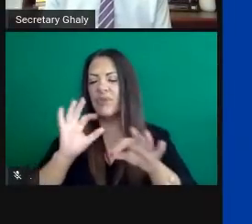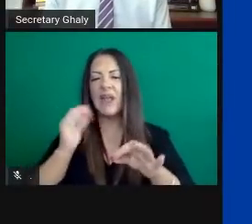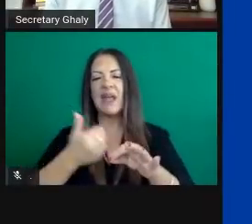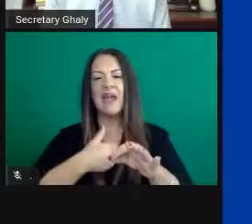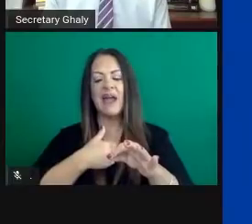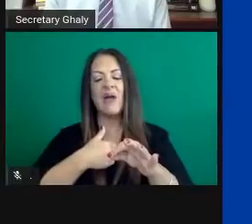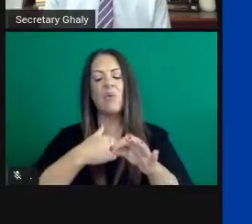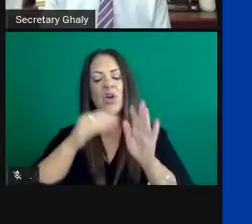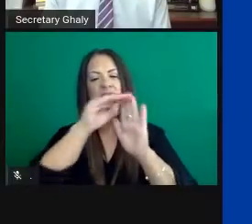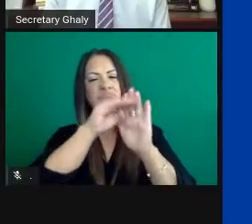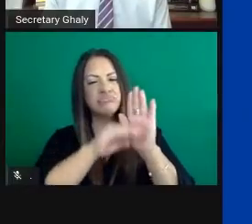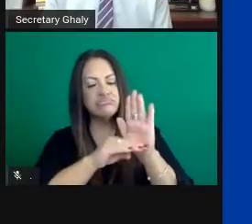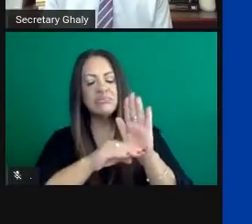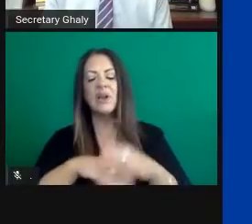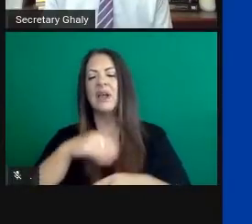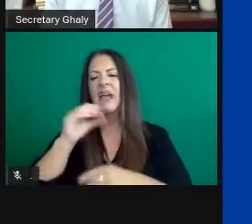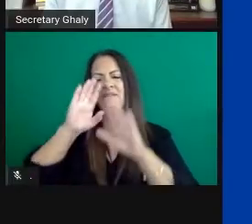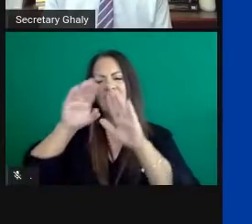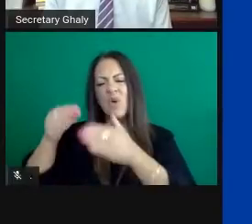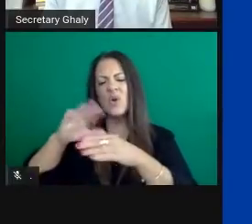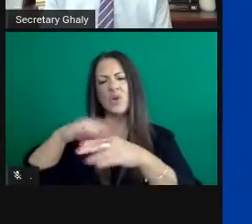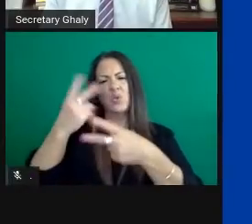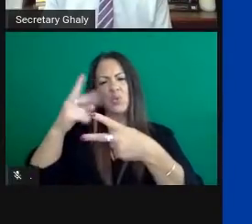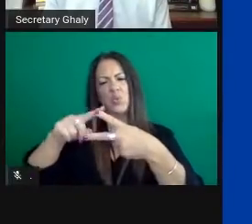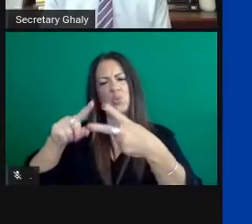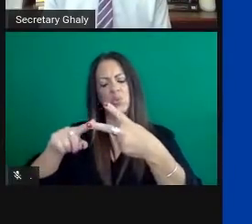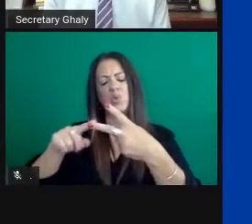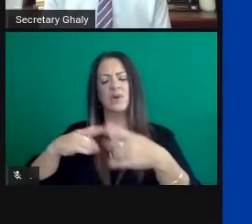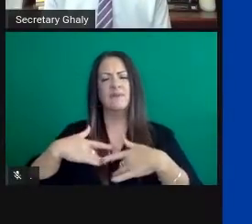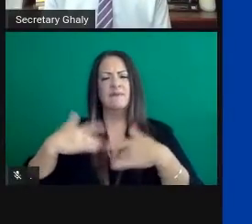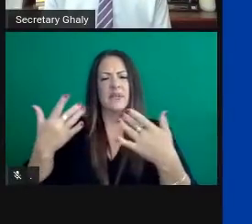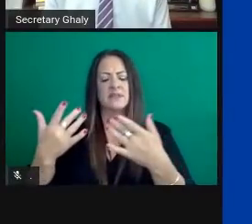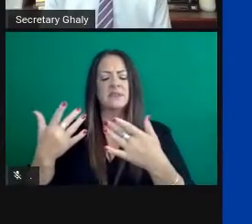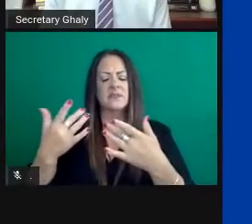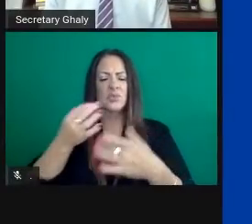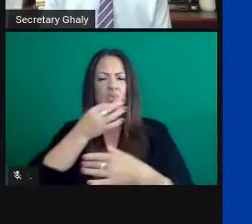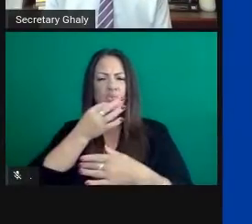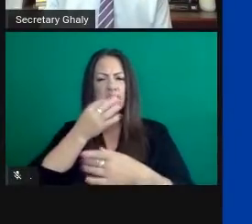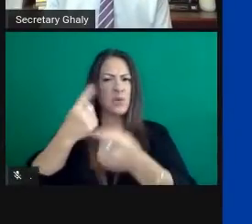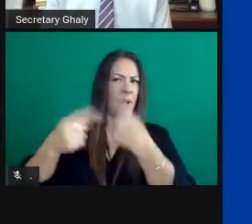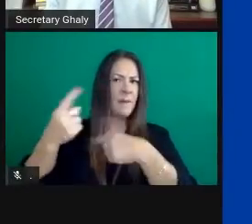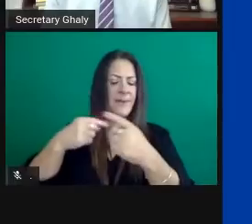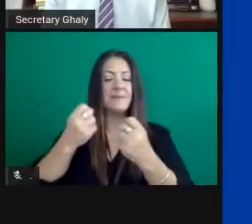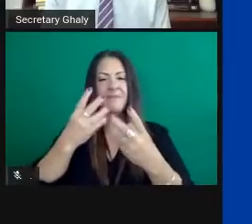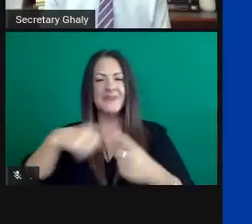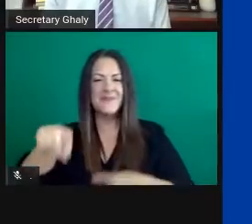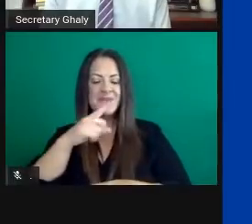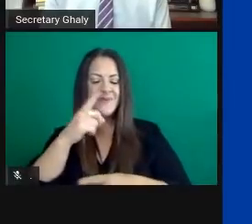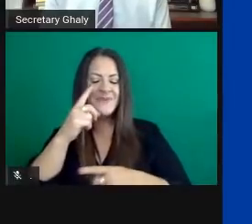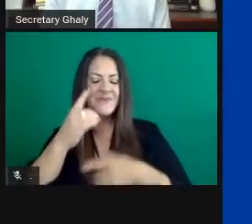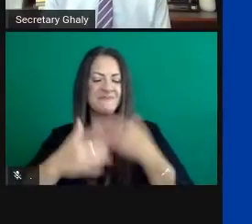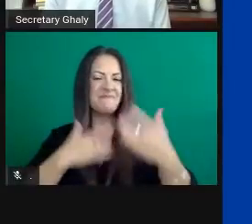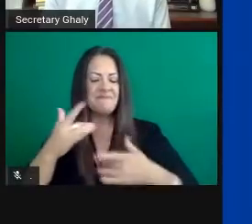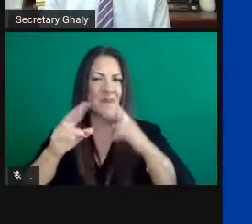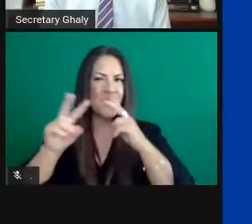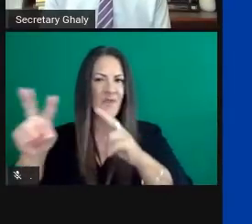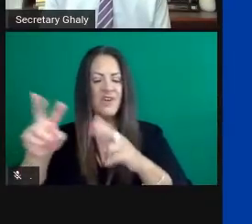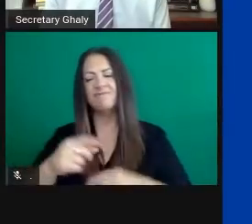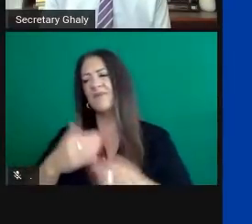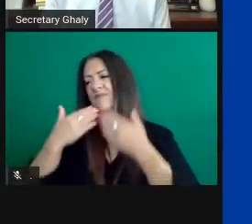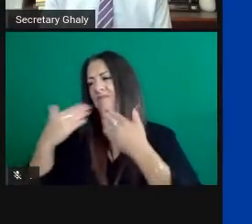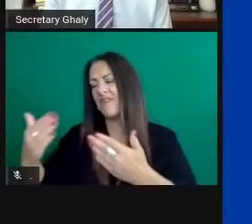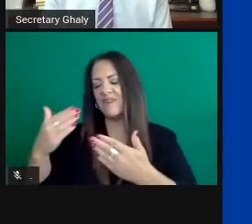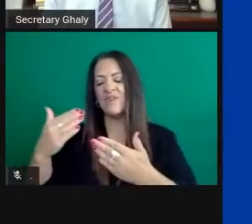focus on 2 important events coming up that I know many Californians look forward to each year. So really grateful to you,